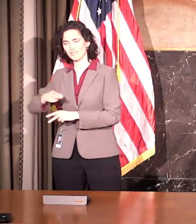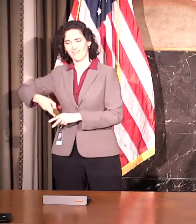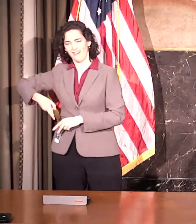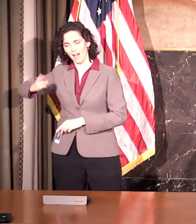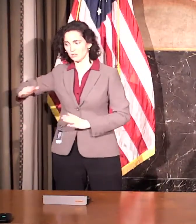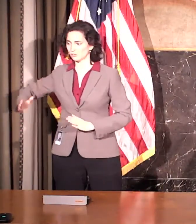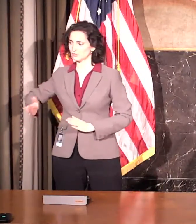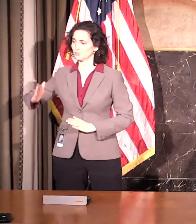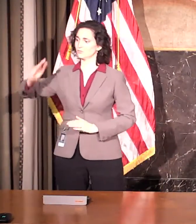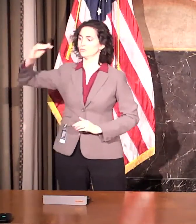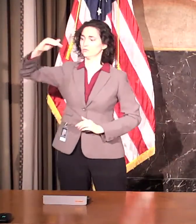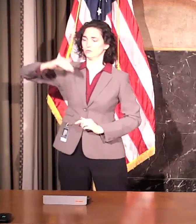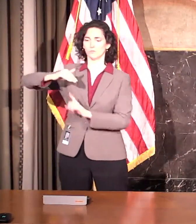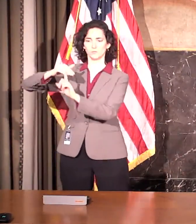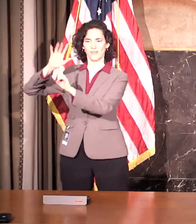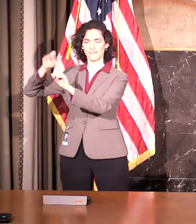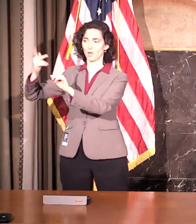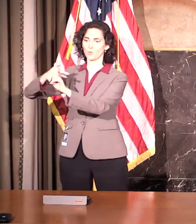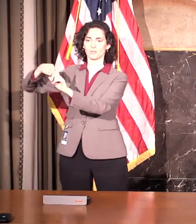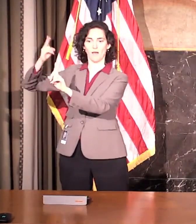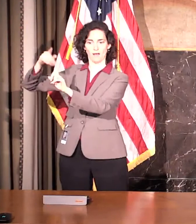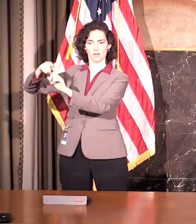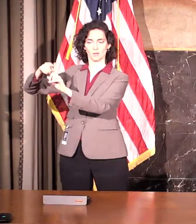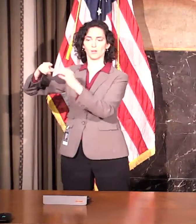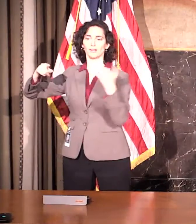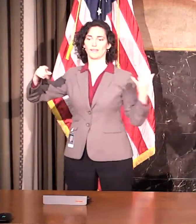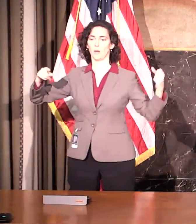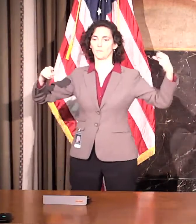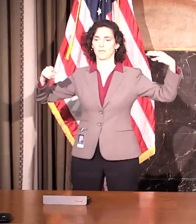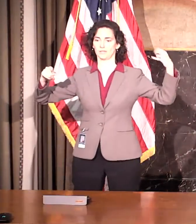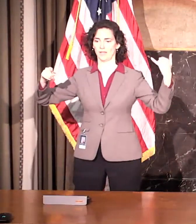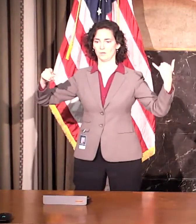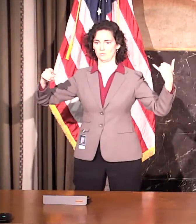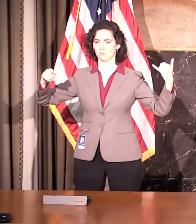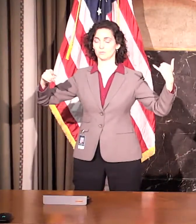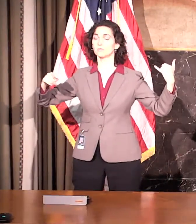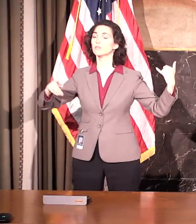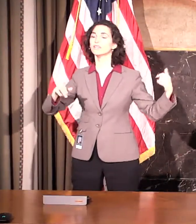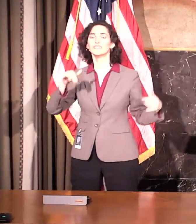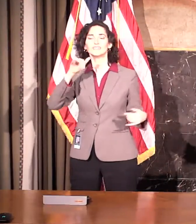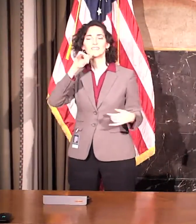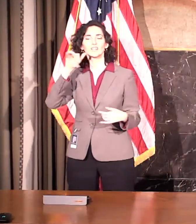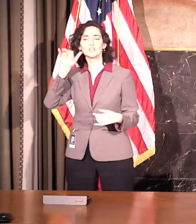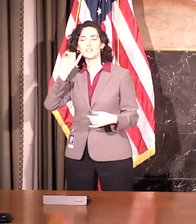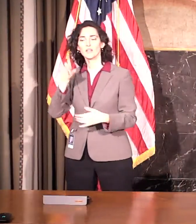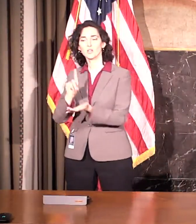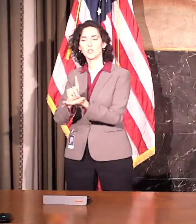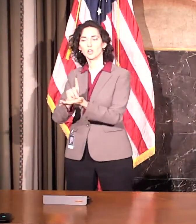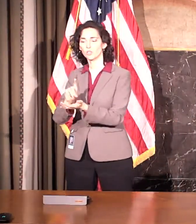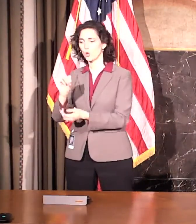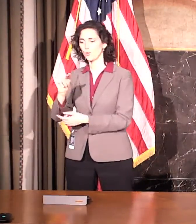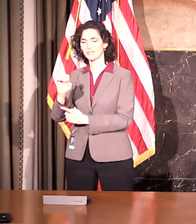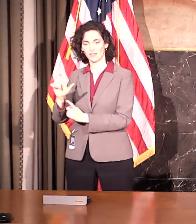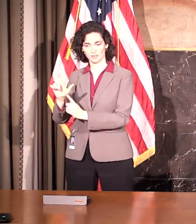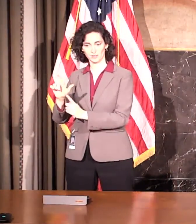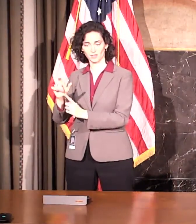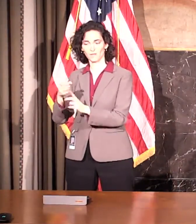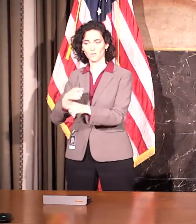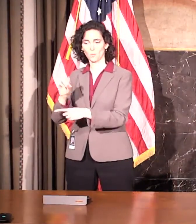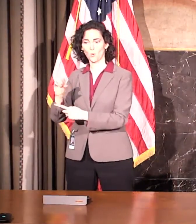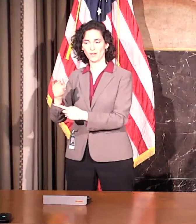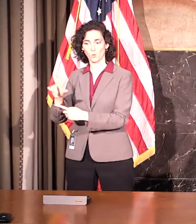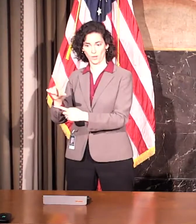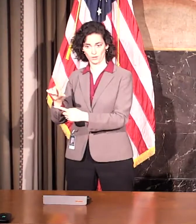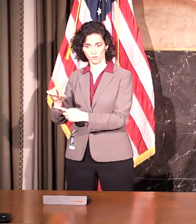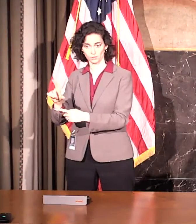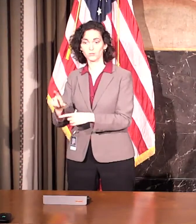I was told today by Dr. O'Neill at Our Lady of the Lake that just yesterday they admitted more patients with COVID-19 than they have